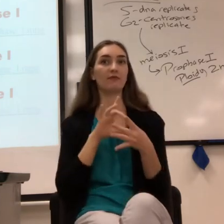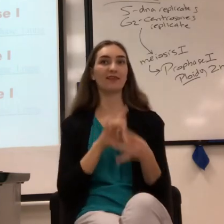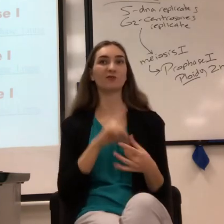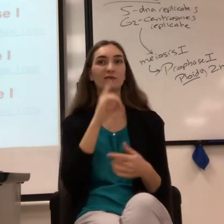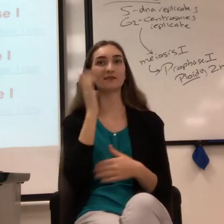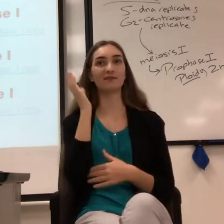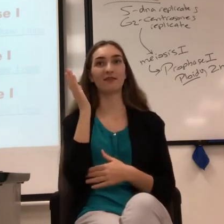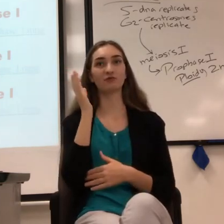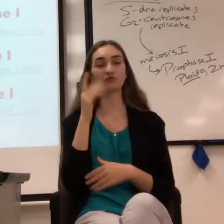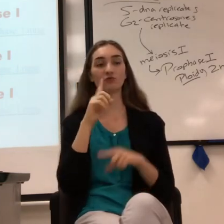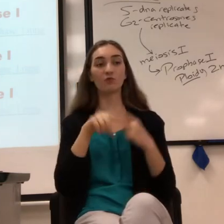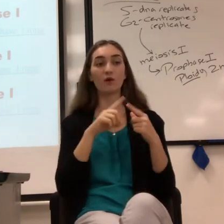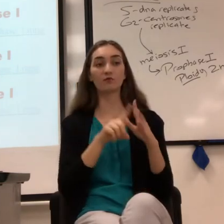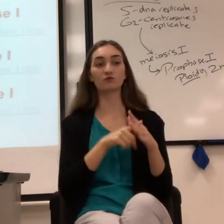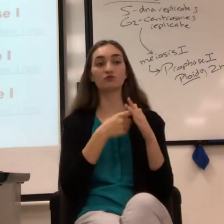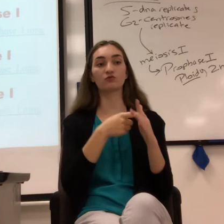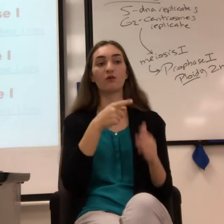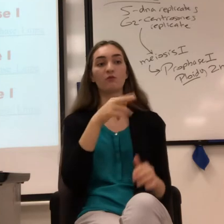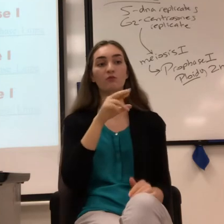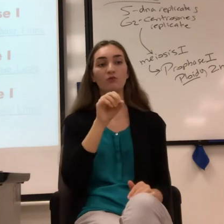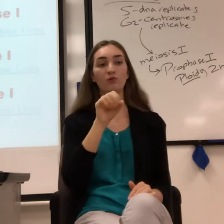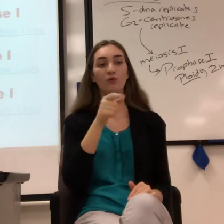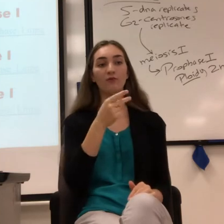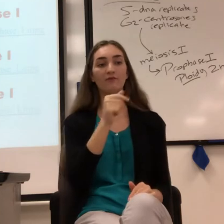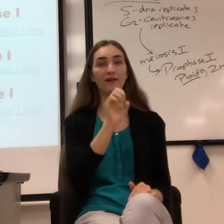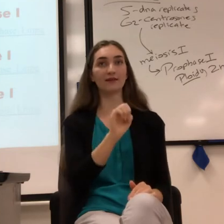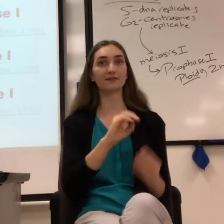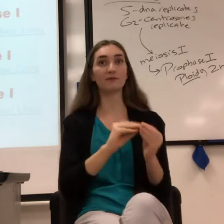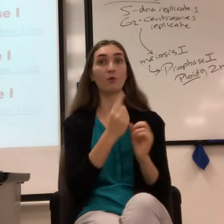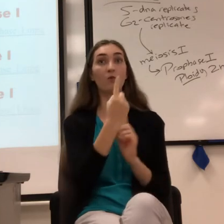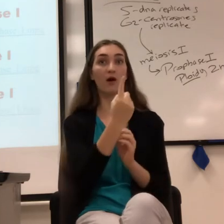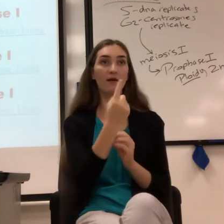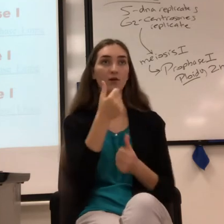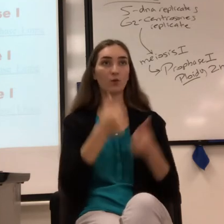when you enter prophase one, which of these four is it?